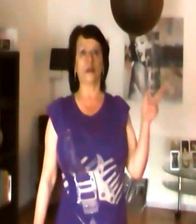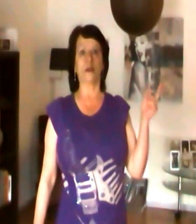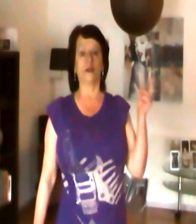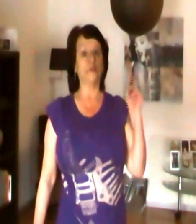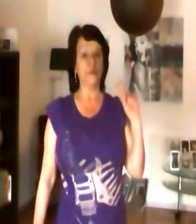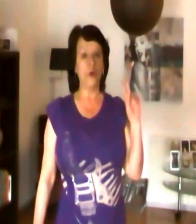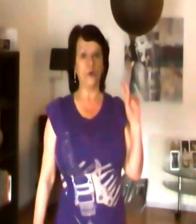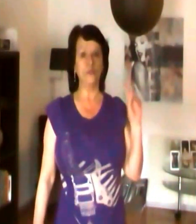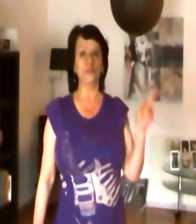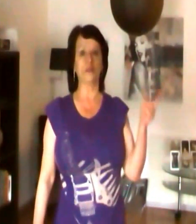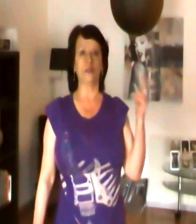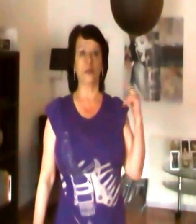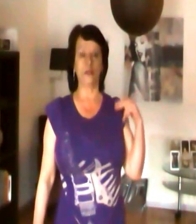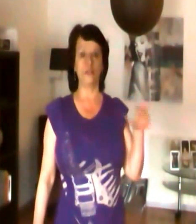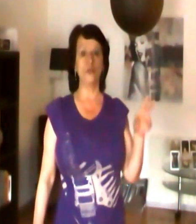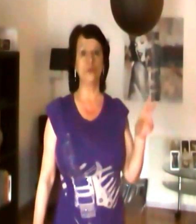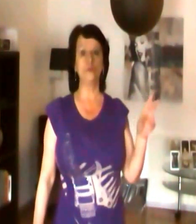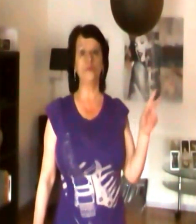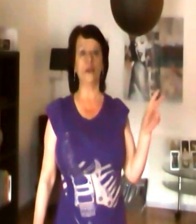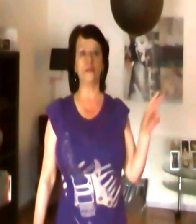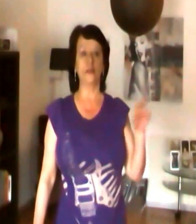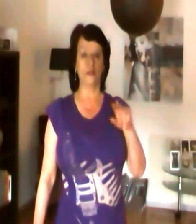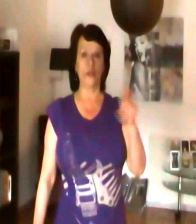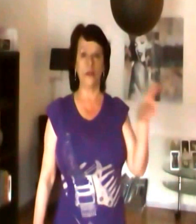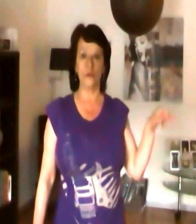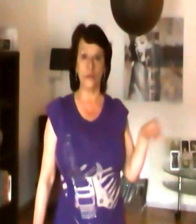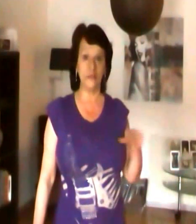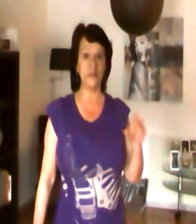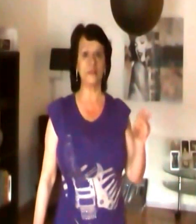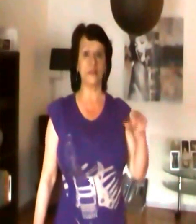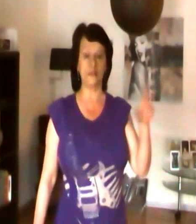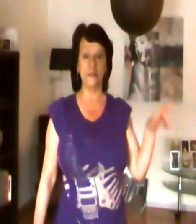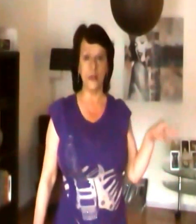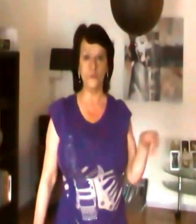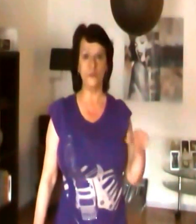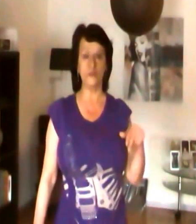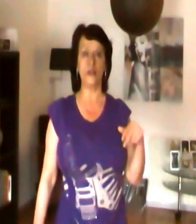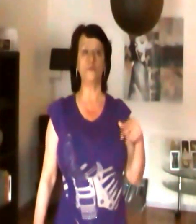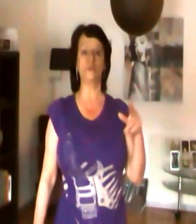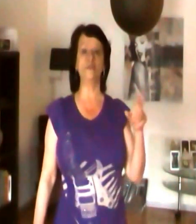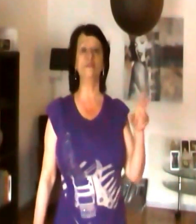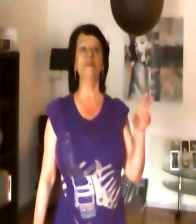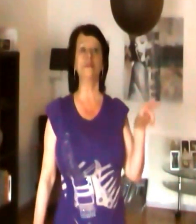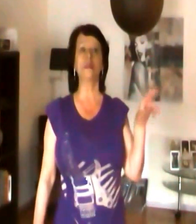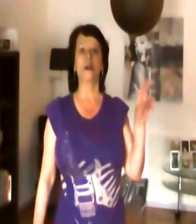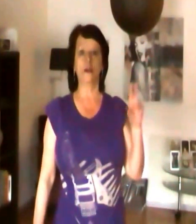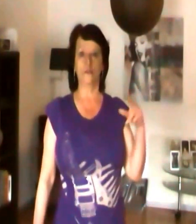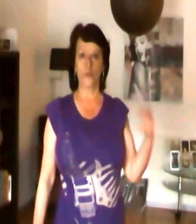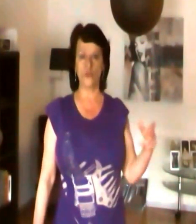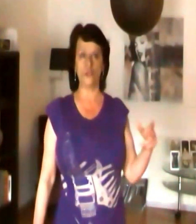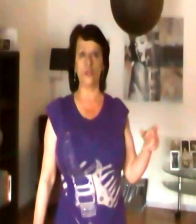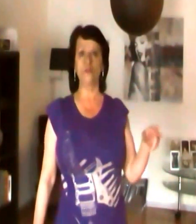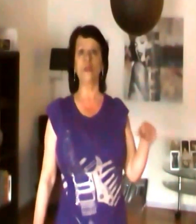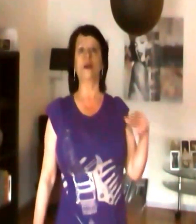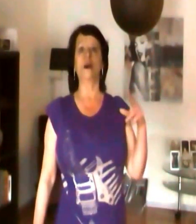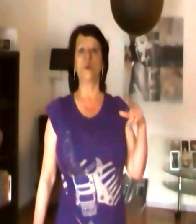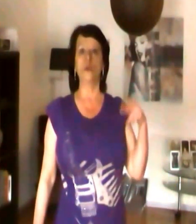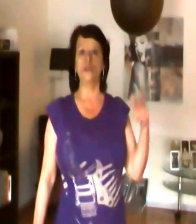scientists thought, assumed that there exists a substance, a phlogiston,